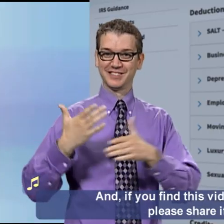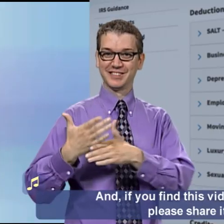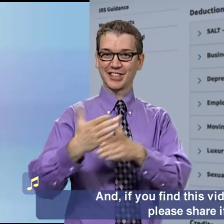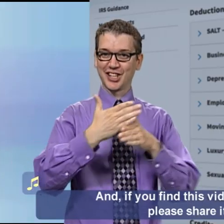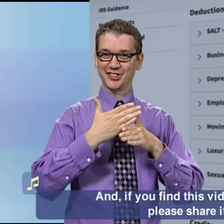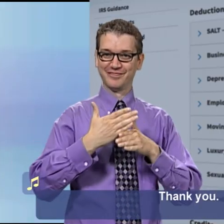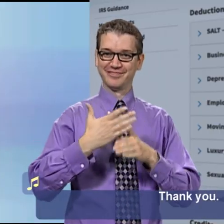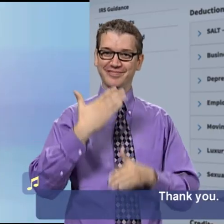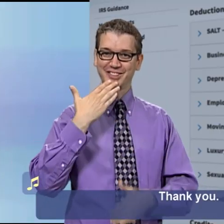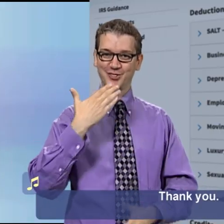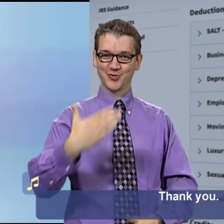it thank you